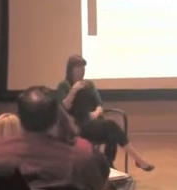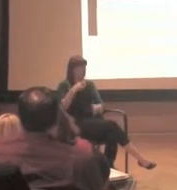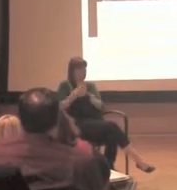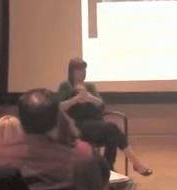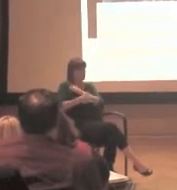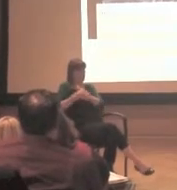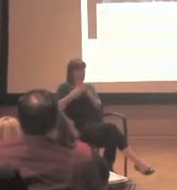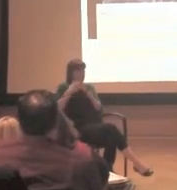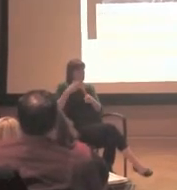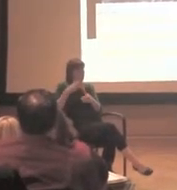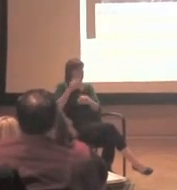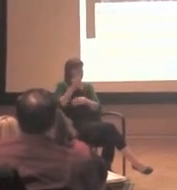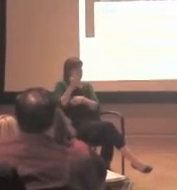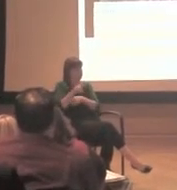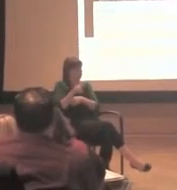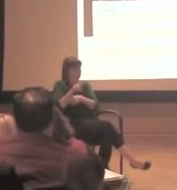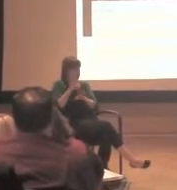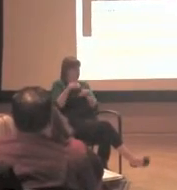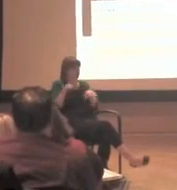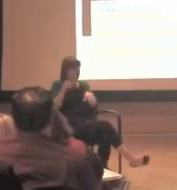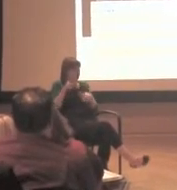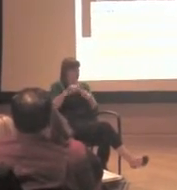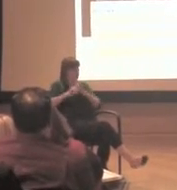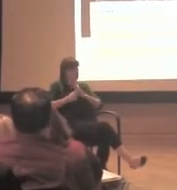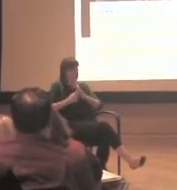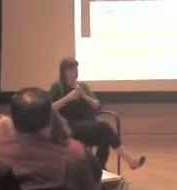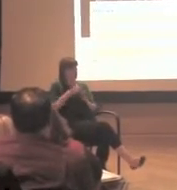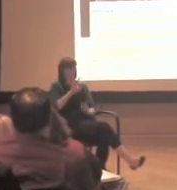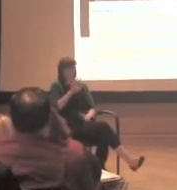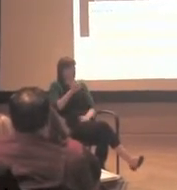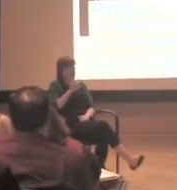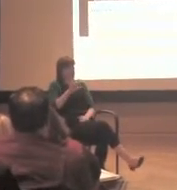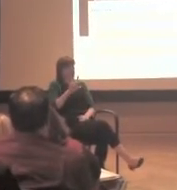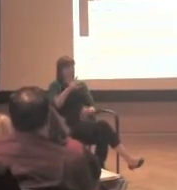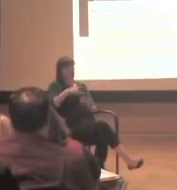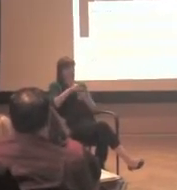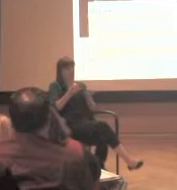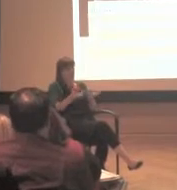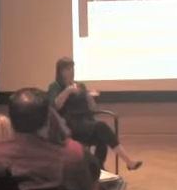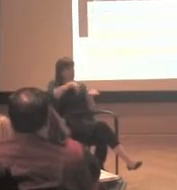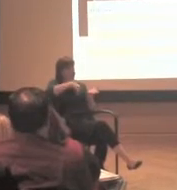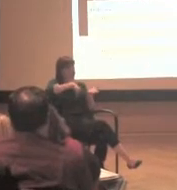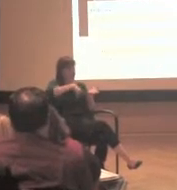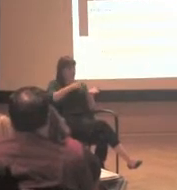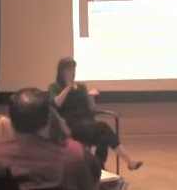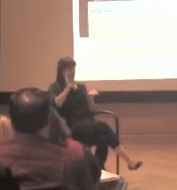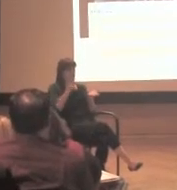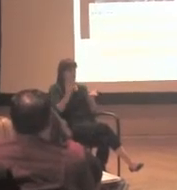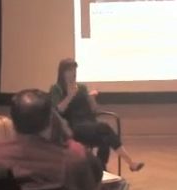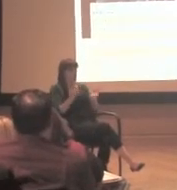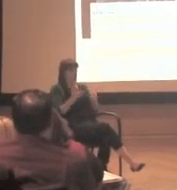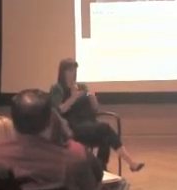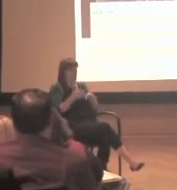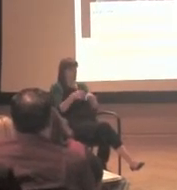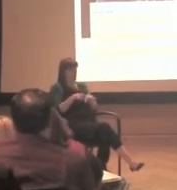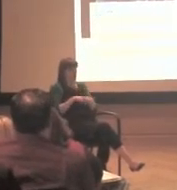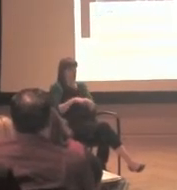Texas Children's. And he is starting up the Fetal program here. We're probably going to close